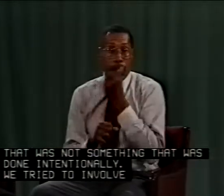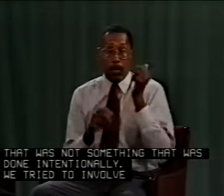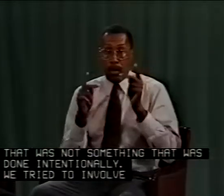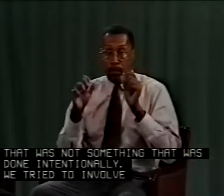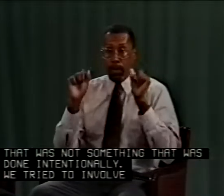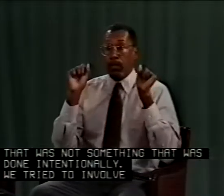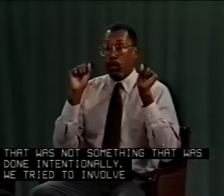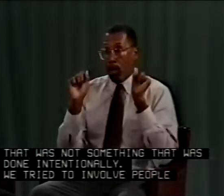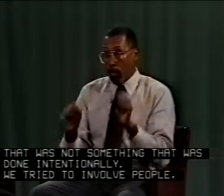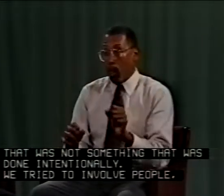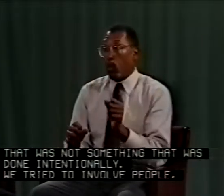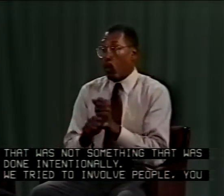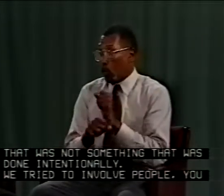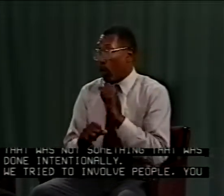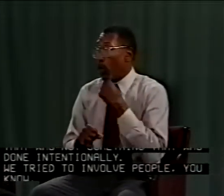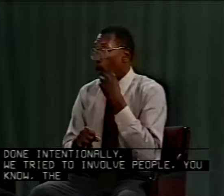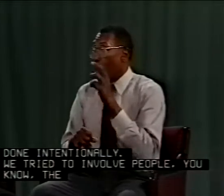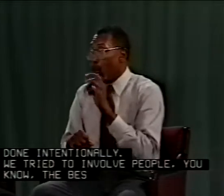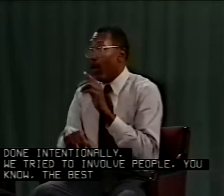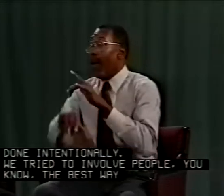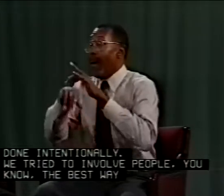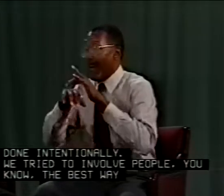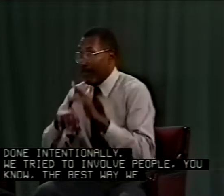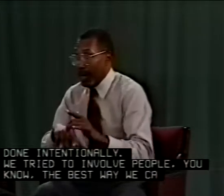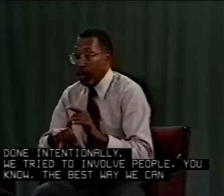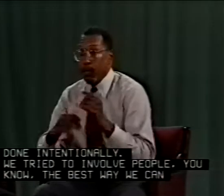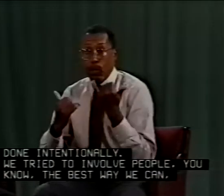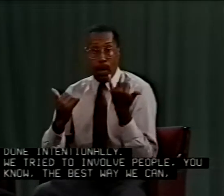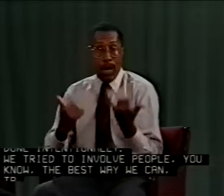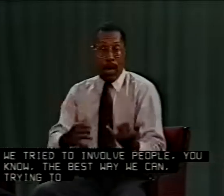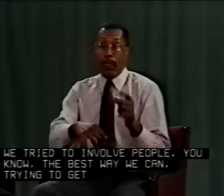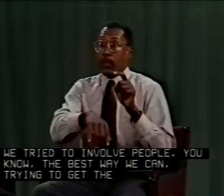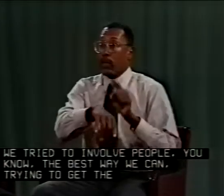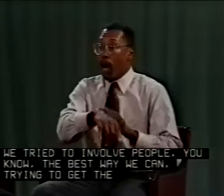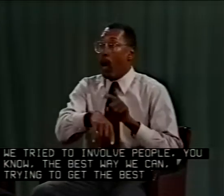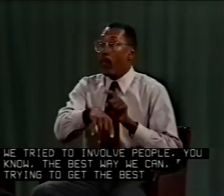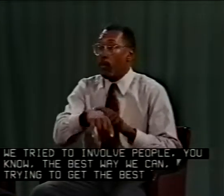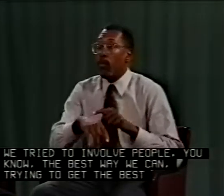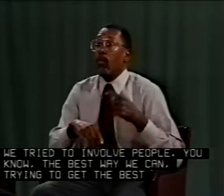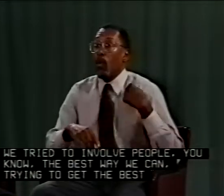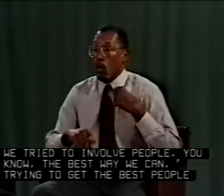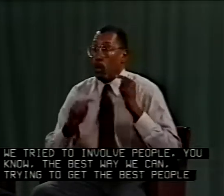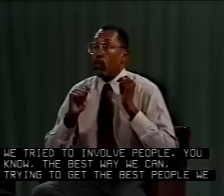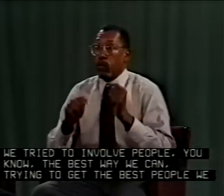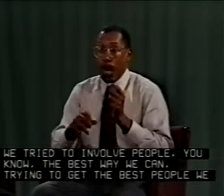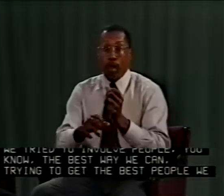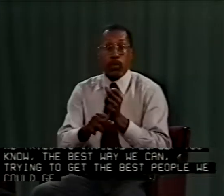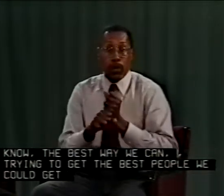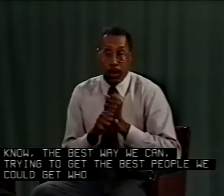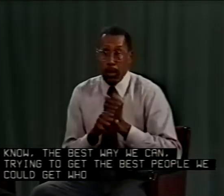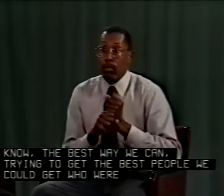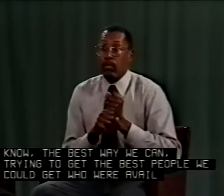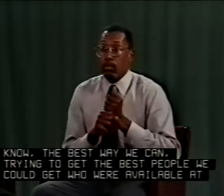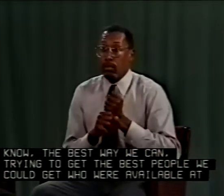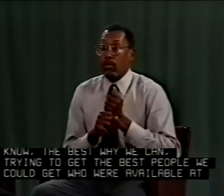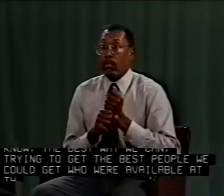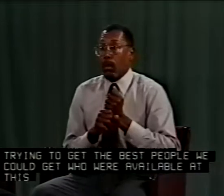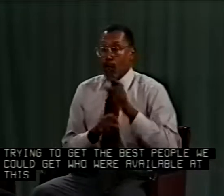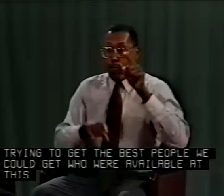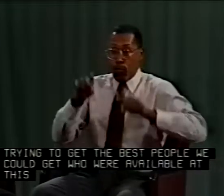can, trying to get the best people we could get who were available at this time. We tried to get